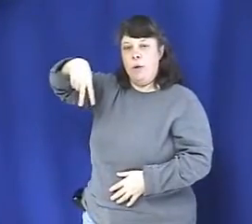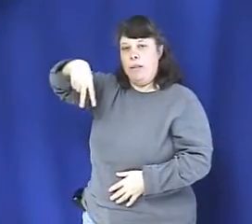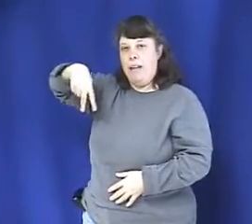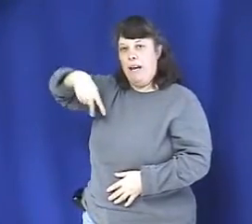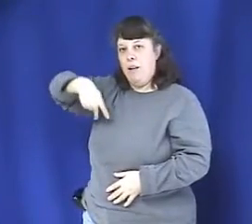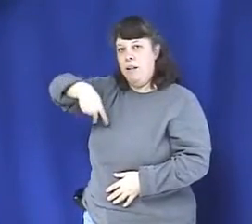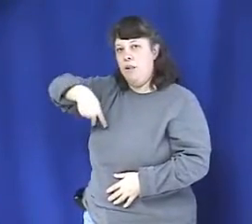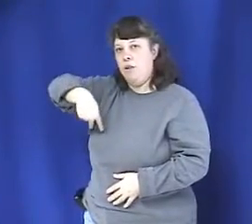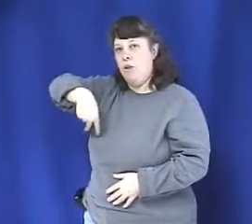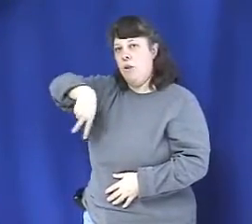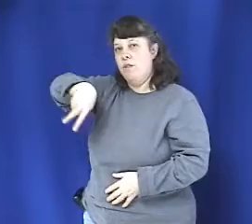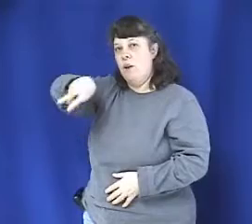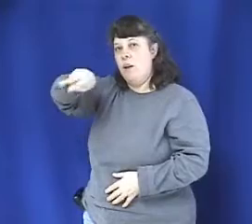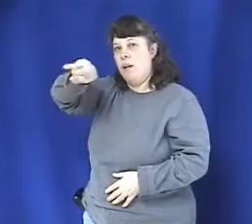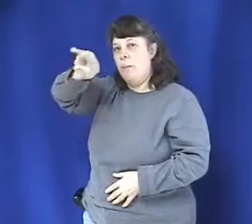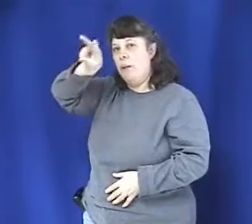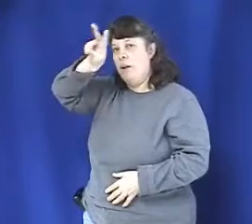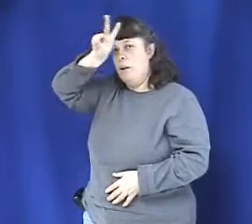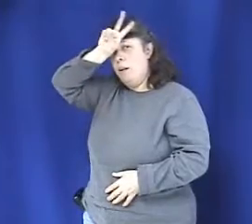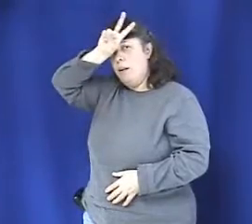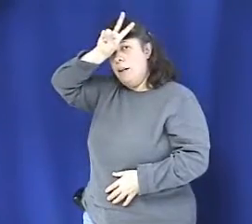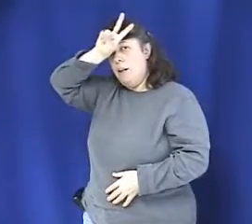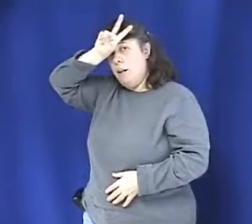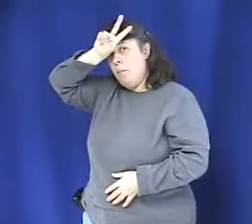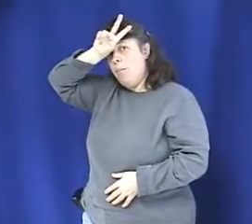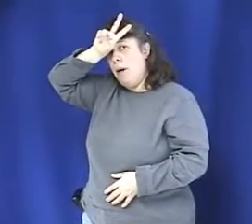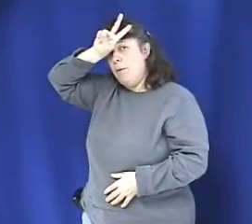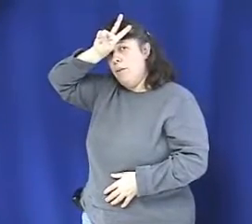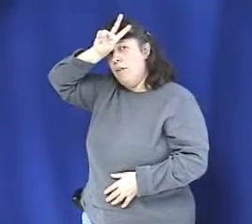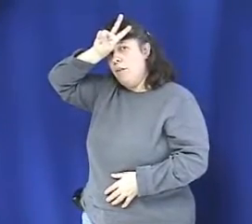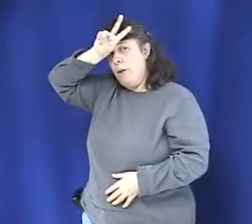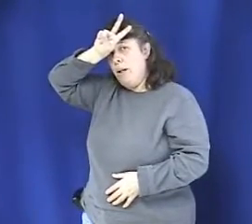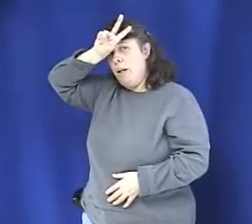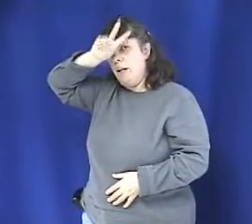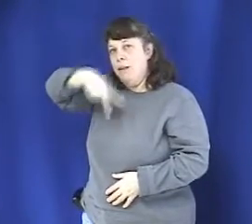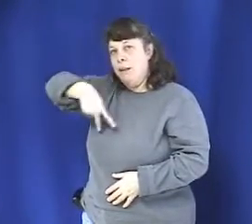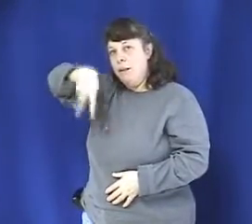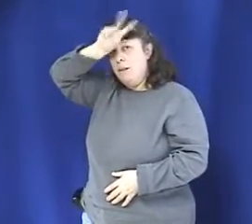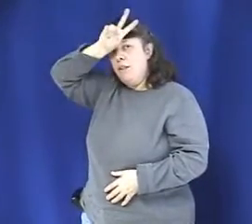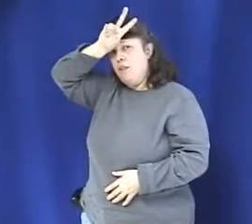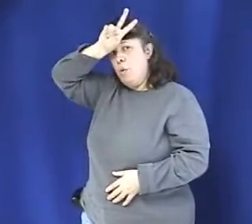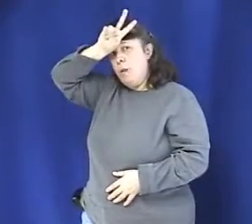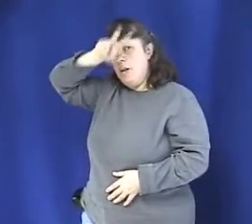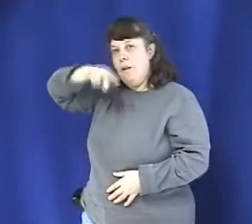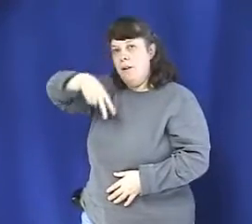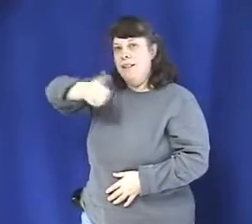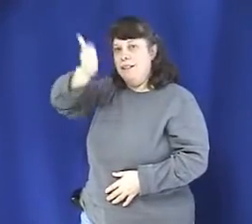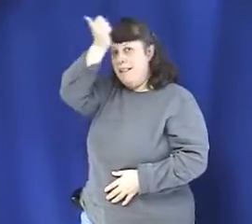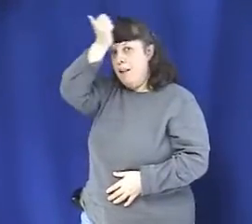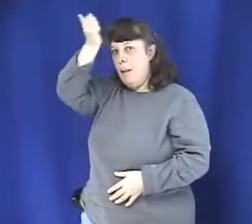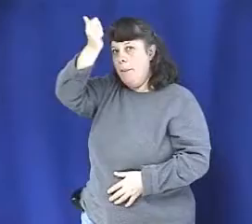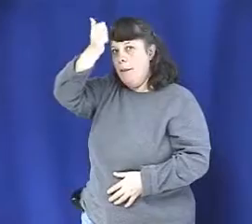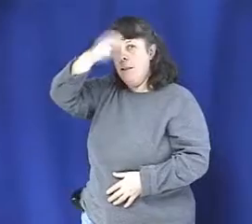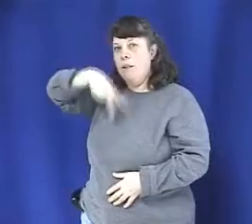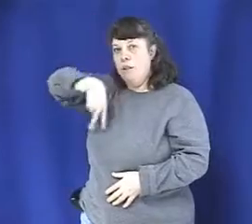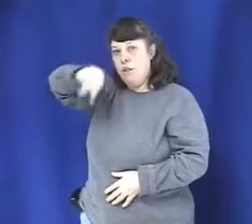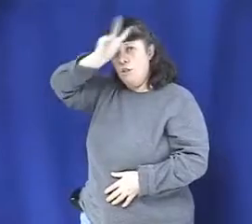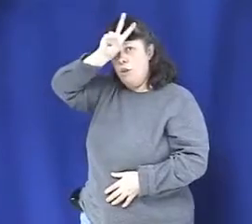pointing down. It's going to arc up and pop yourself in the forehead again. Stupid. Dumb.